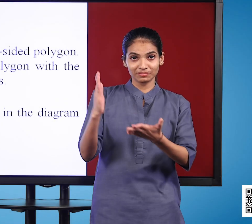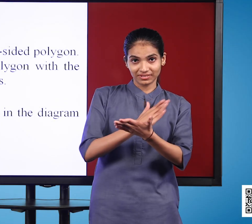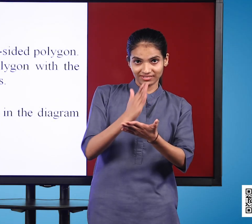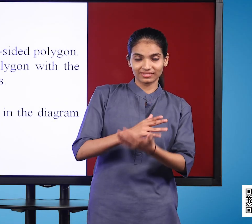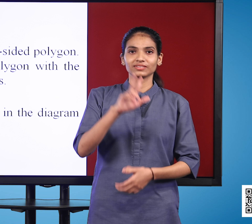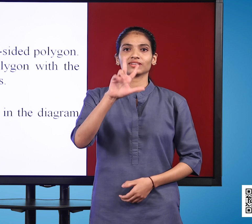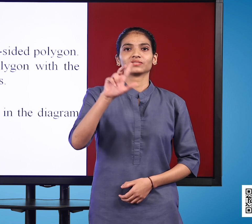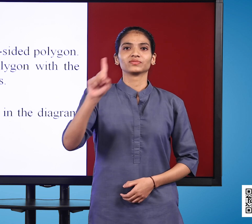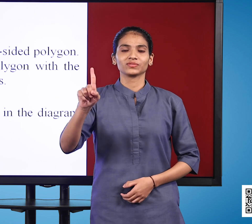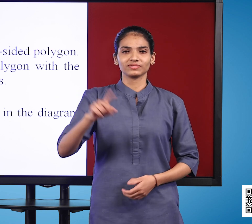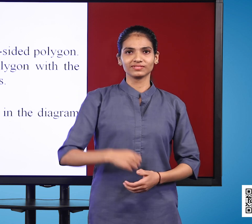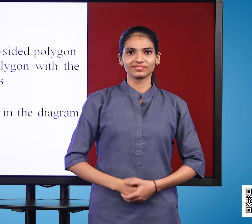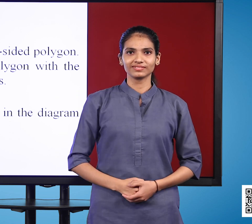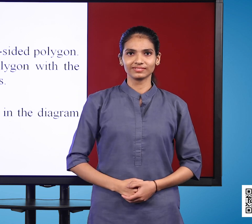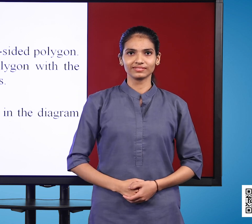Page 81. Part 3.